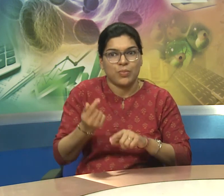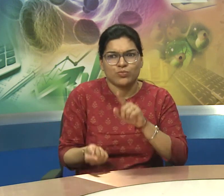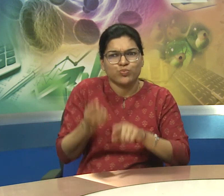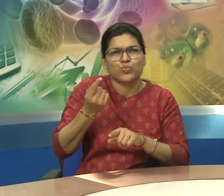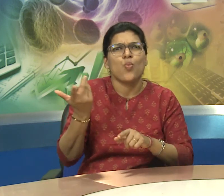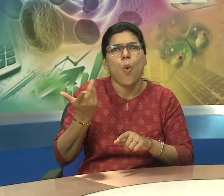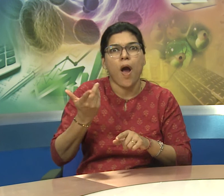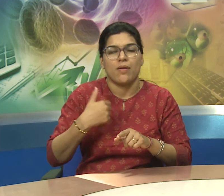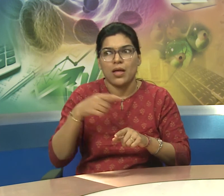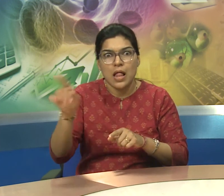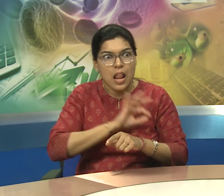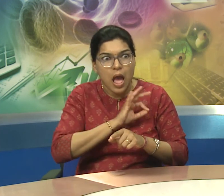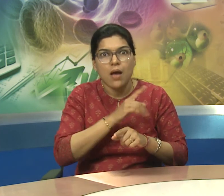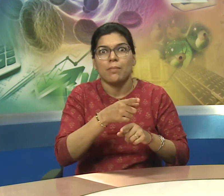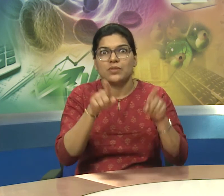They provide